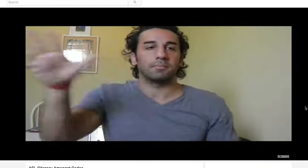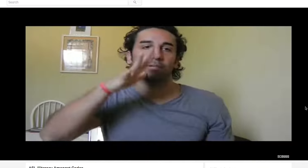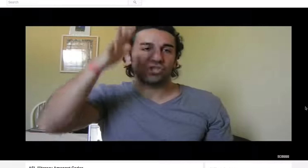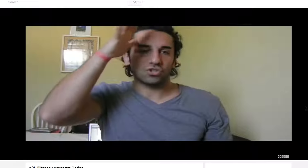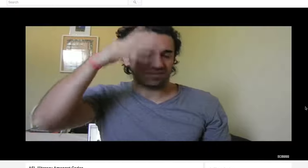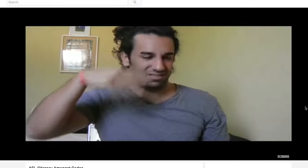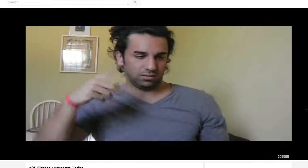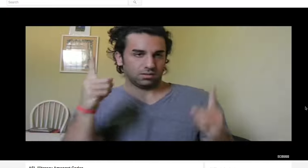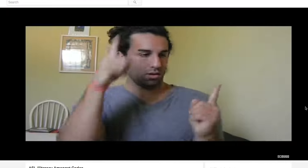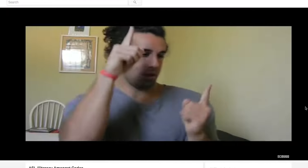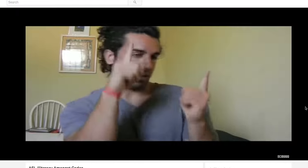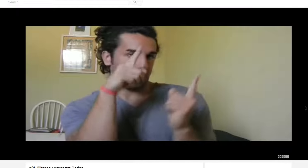of their parents.